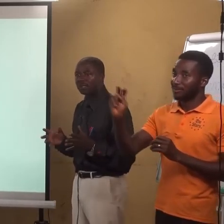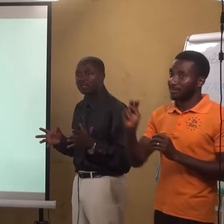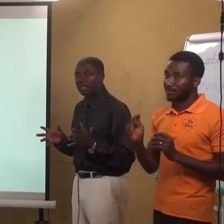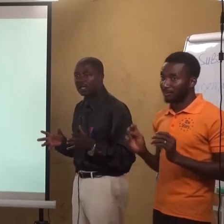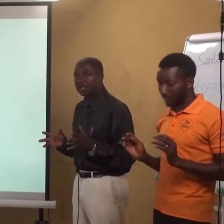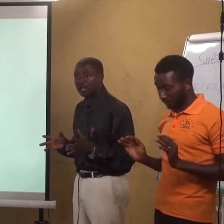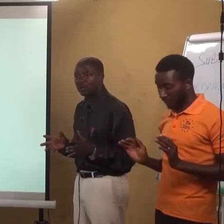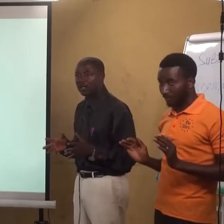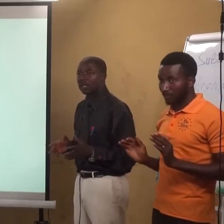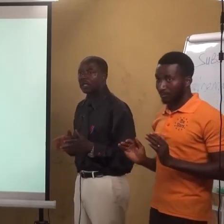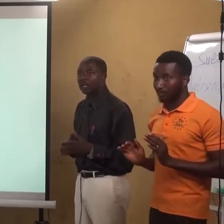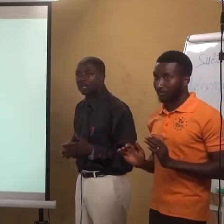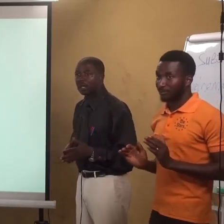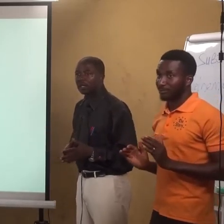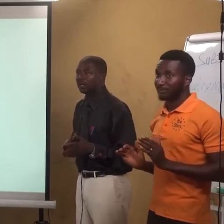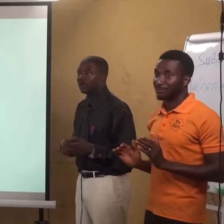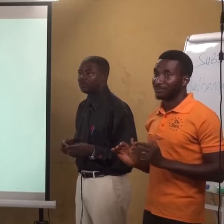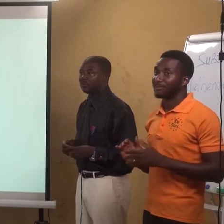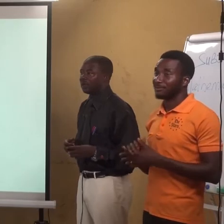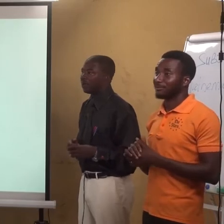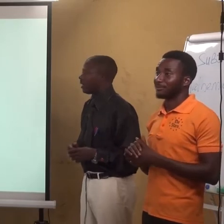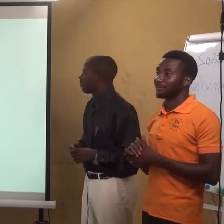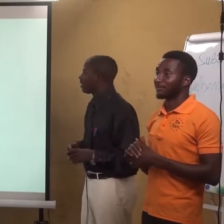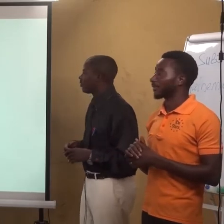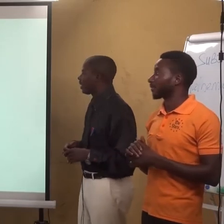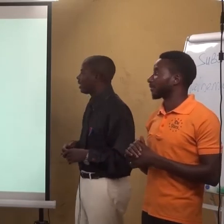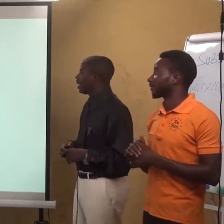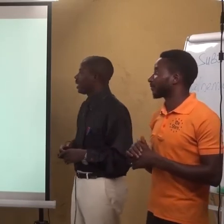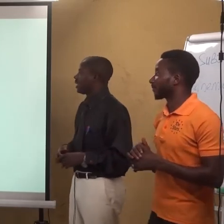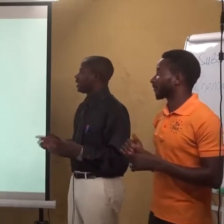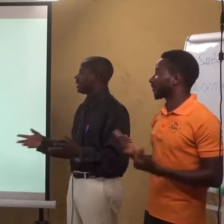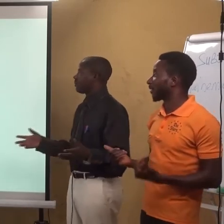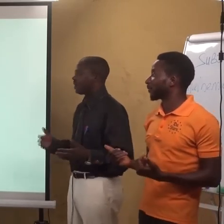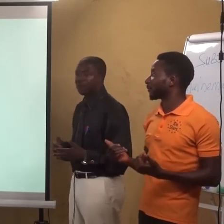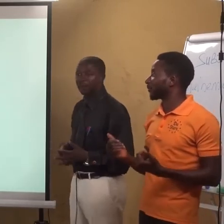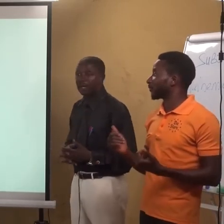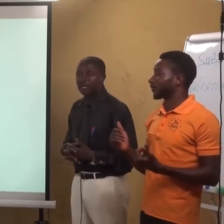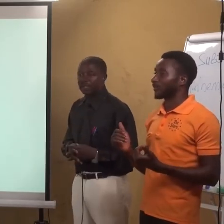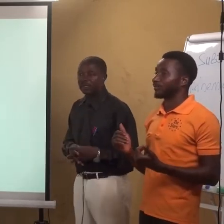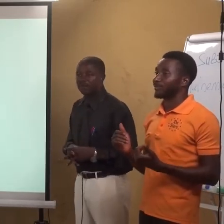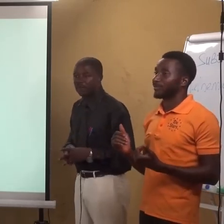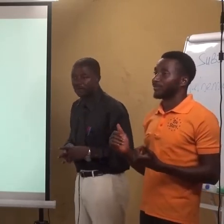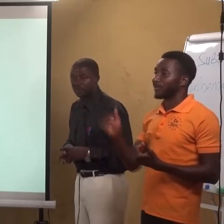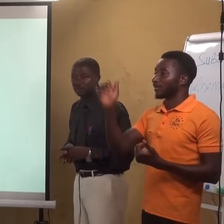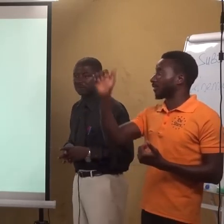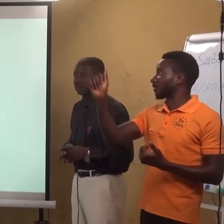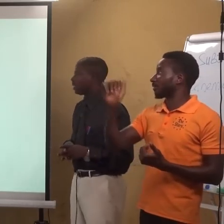always take the n term, AR raised to the power n minus 1. And then when you apply the